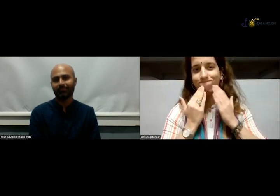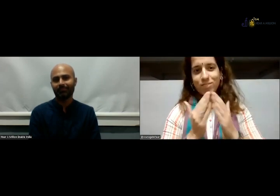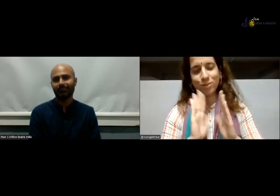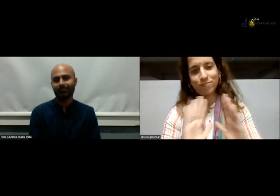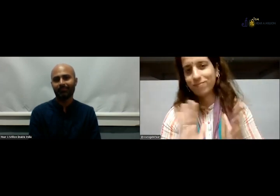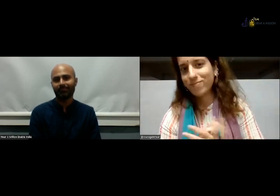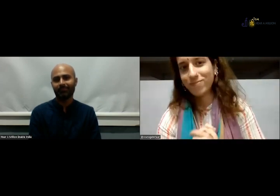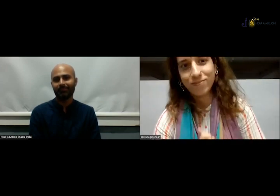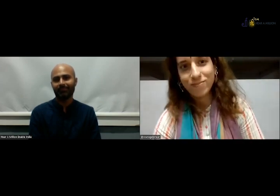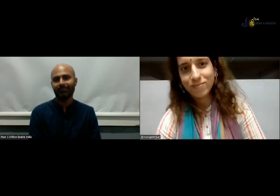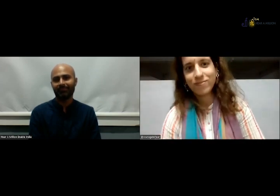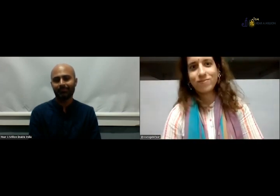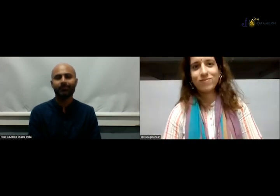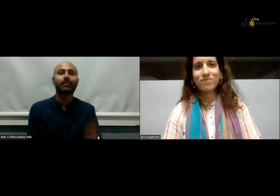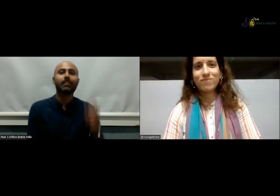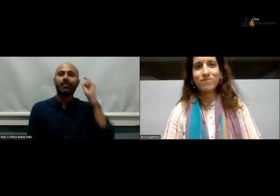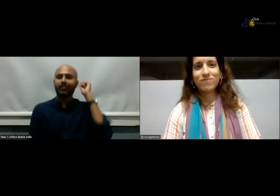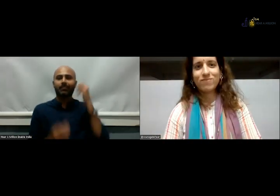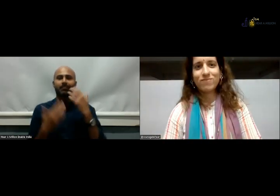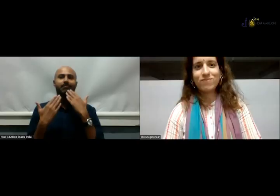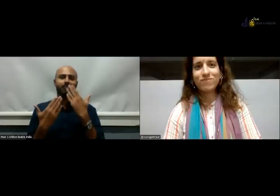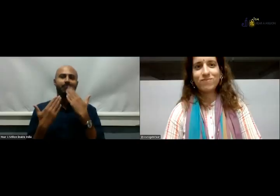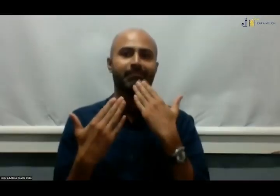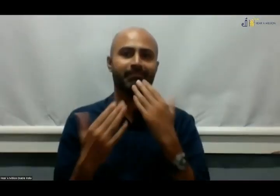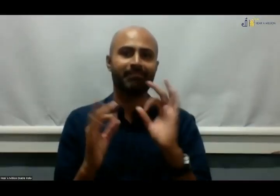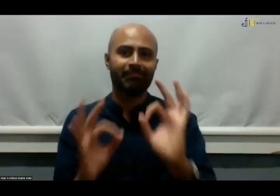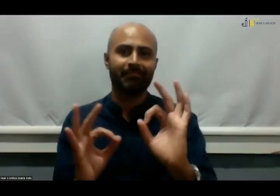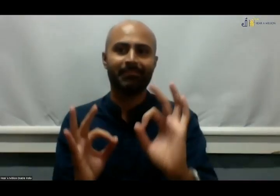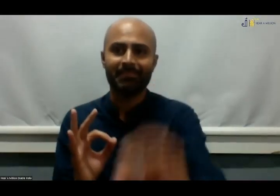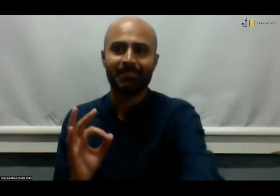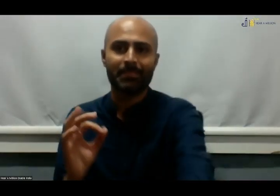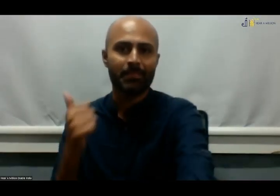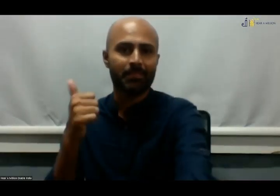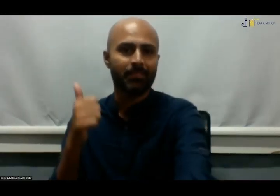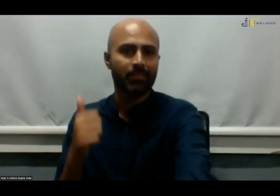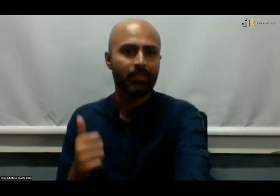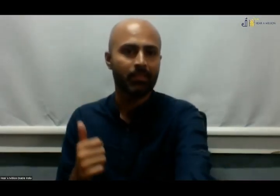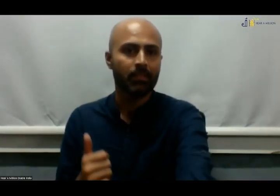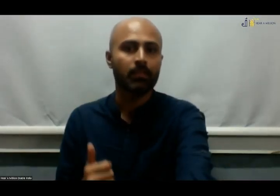this loss. Om Shanti.